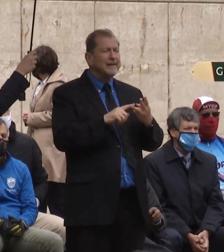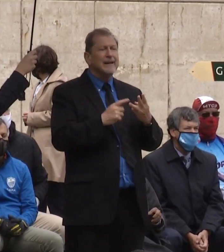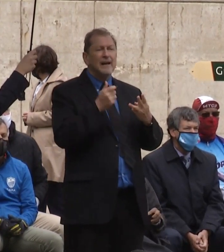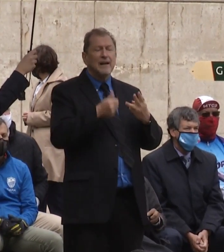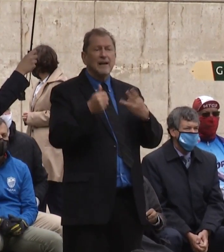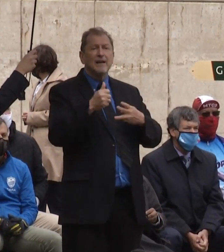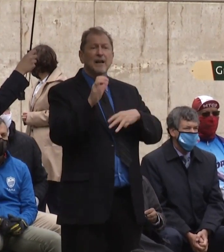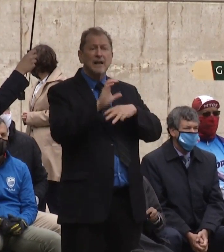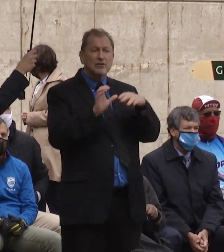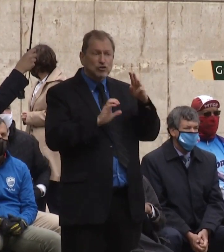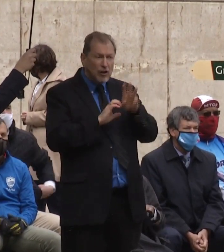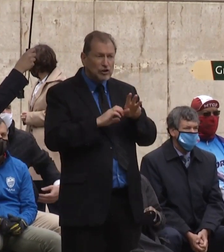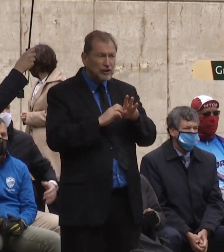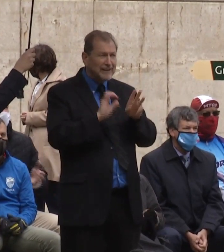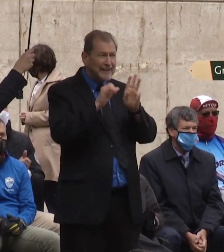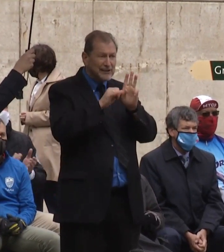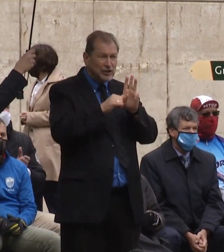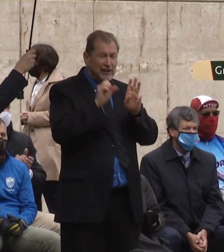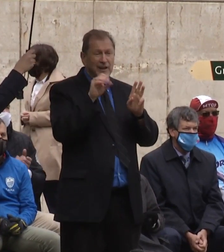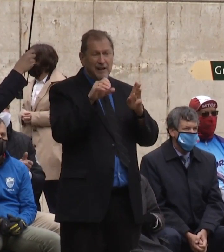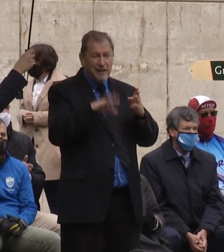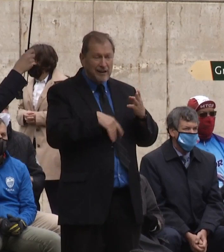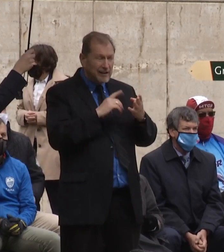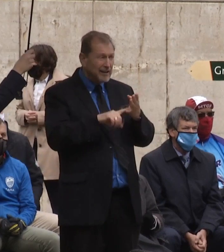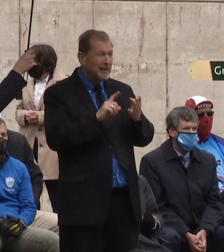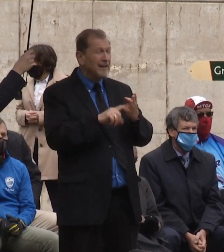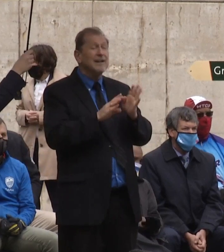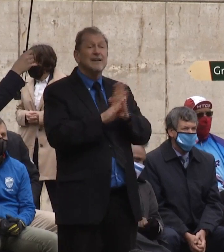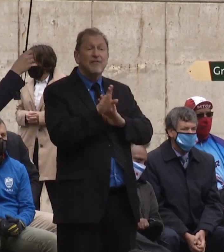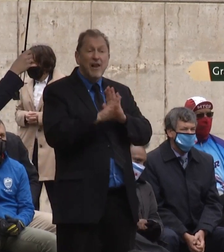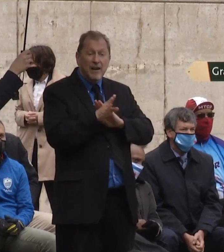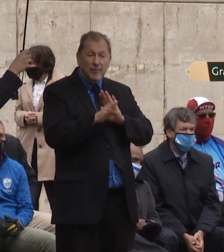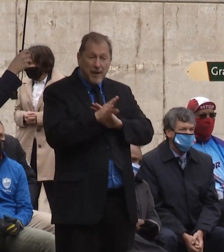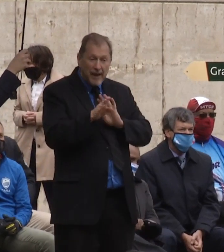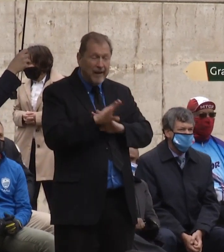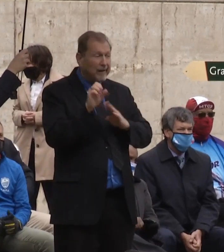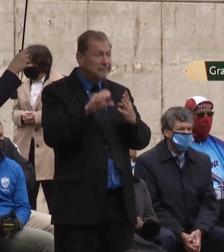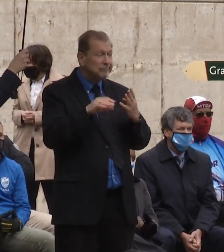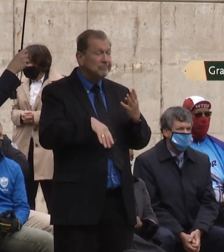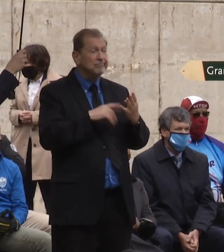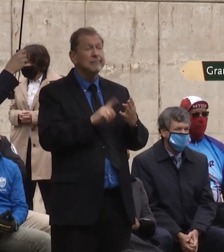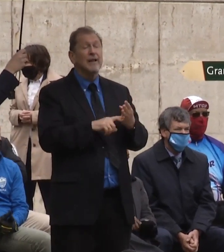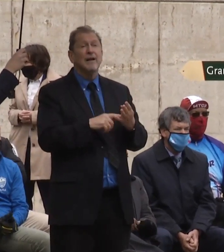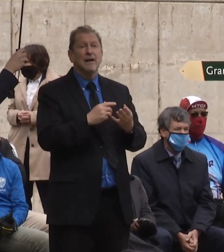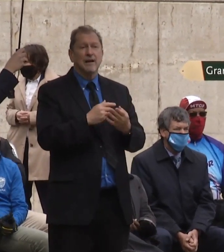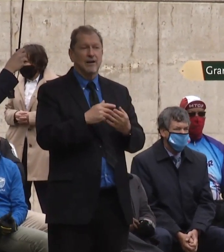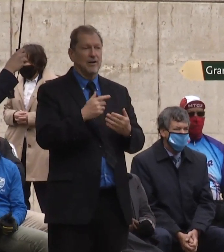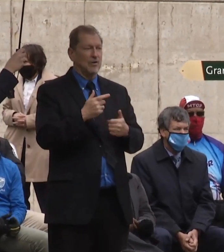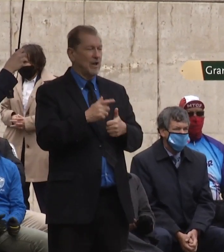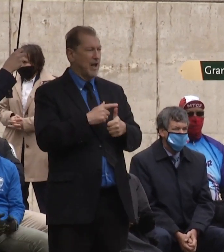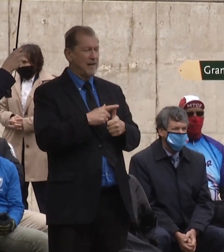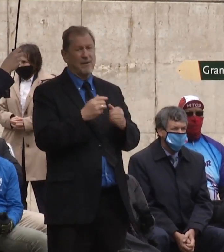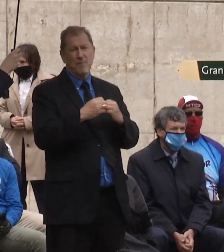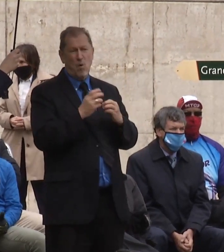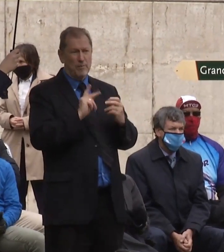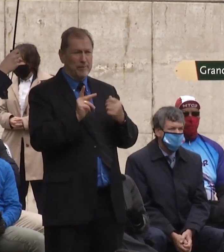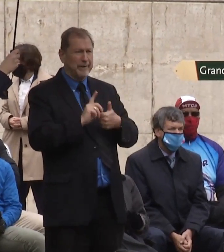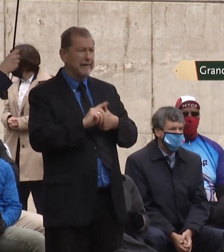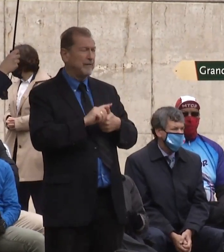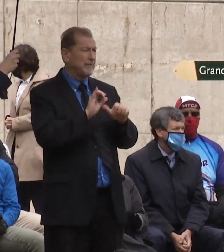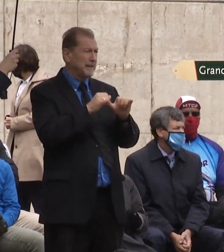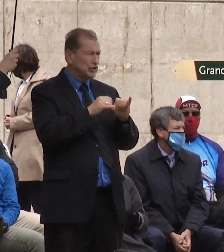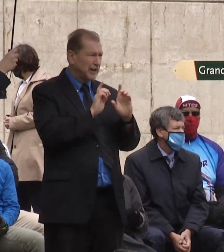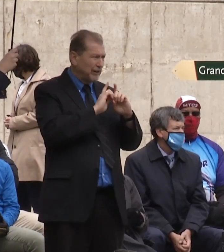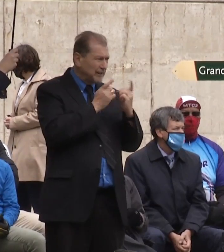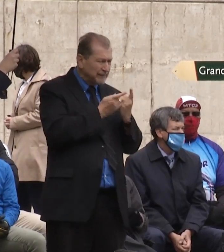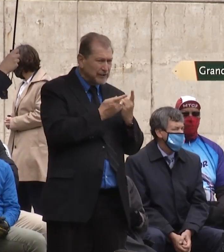Zhang, Lubica Benak from our Project Development Division, who led phases 1 and 2, Moira Kent from our Engineering Division, who